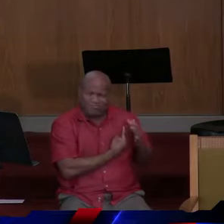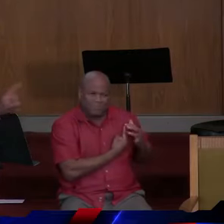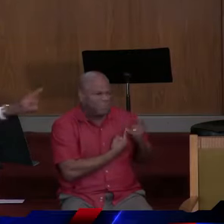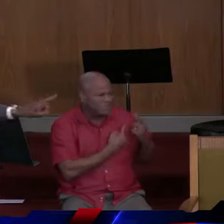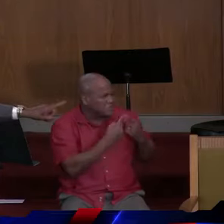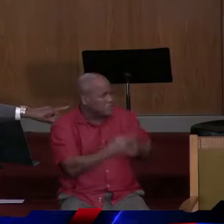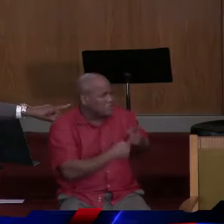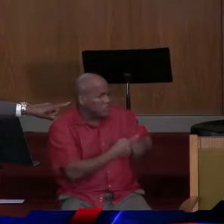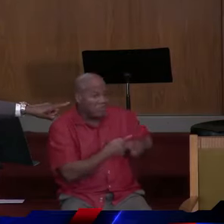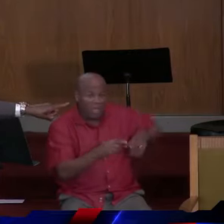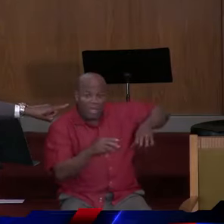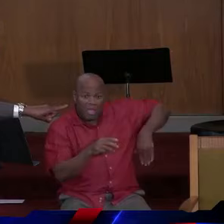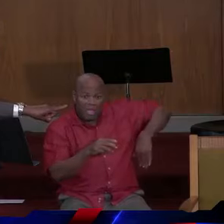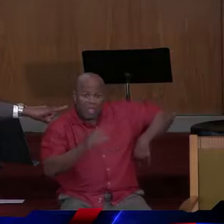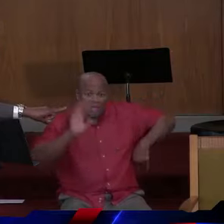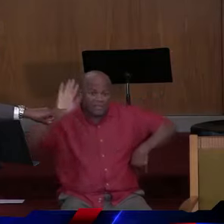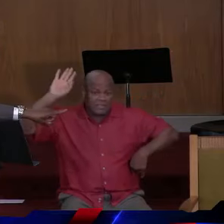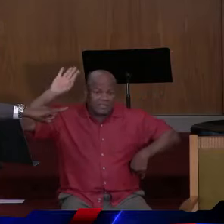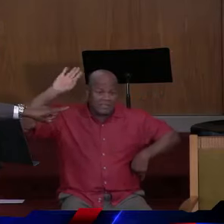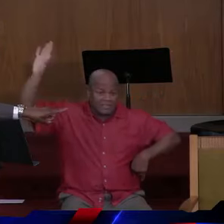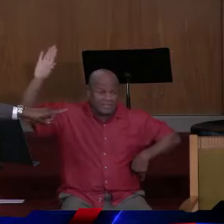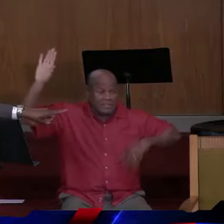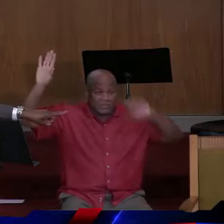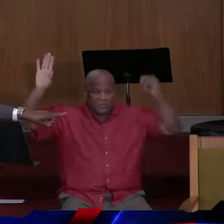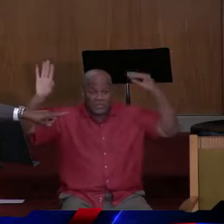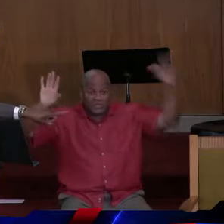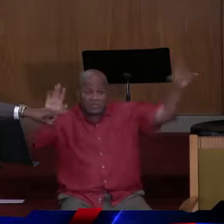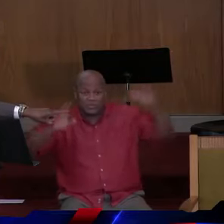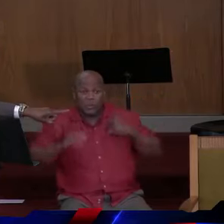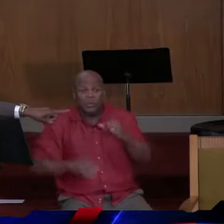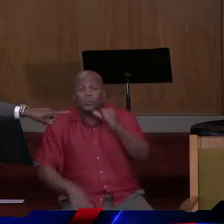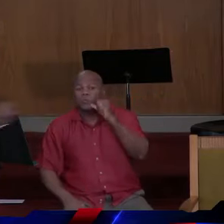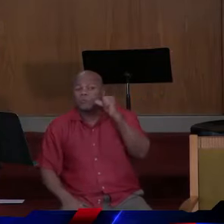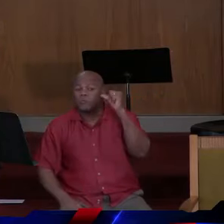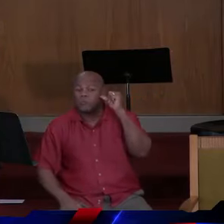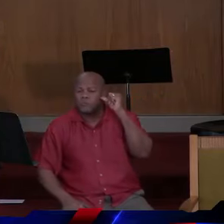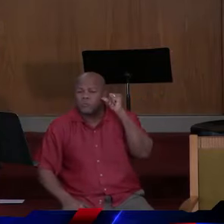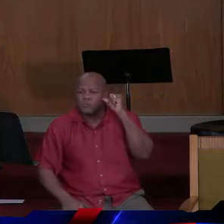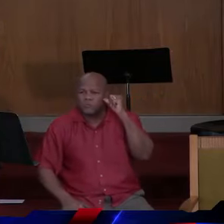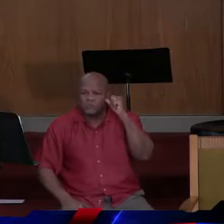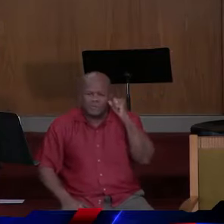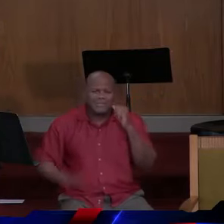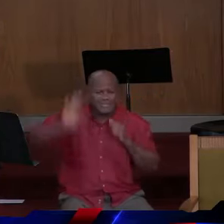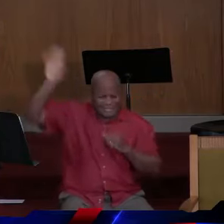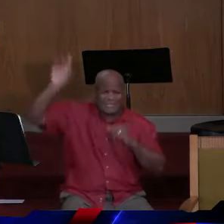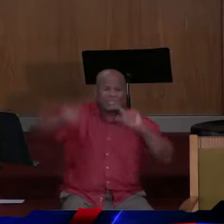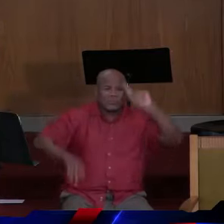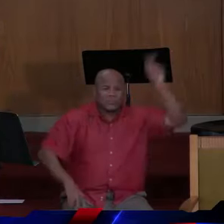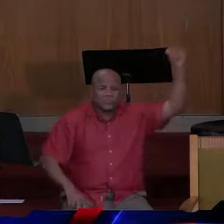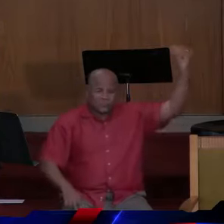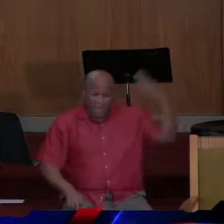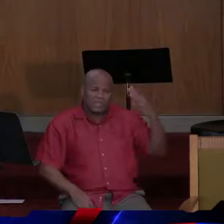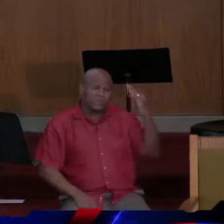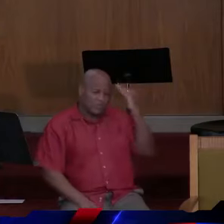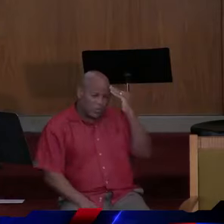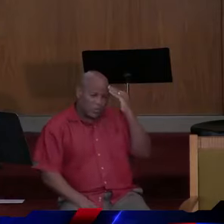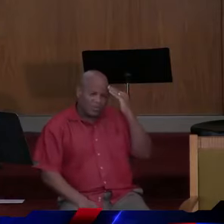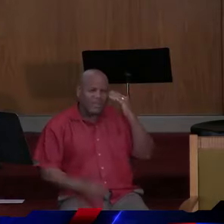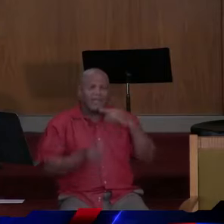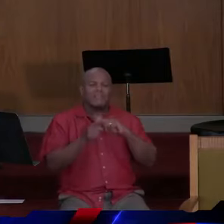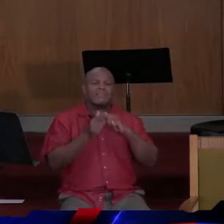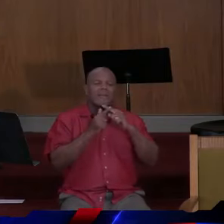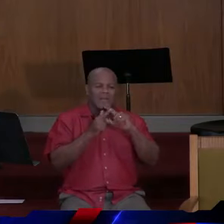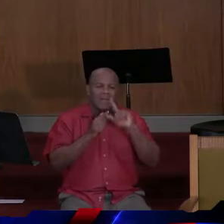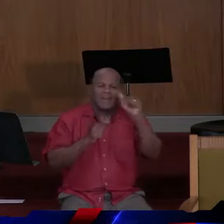you may not have applied his grace in your yesterday. Know his grace that we might have his peace.